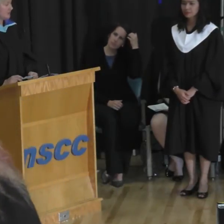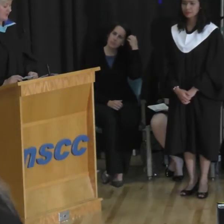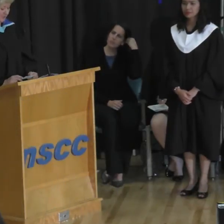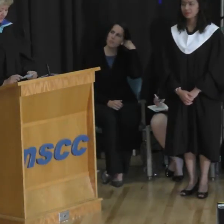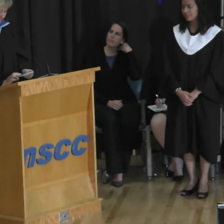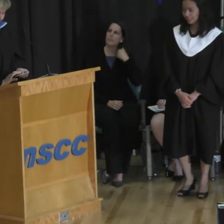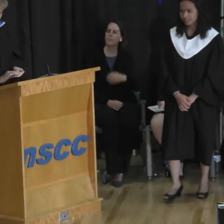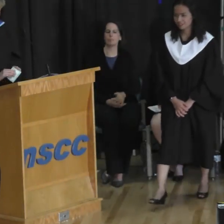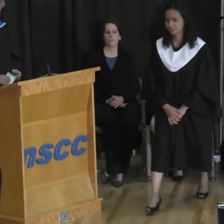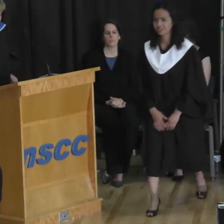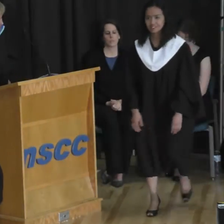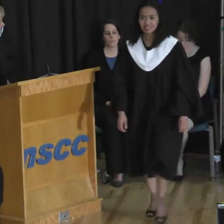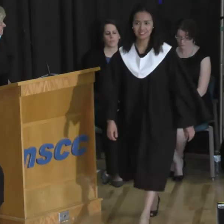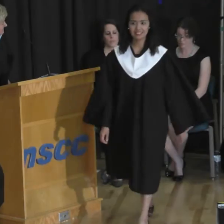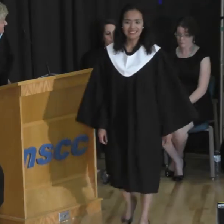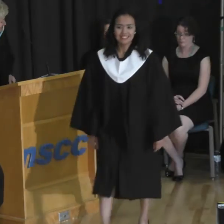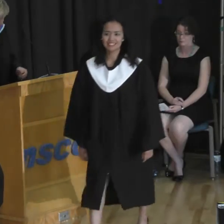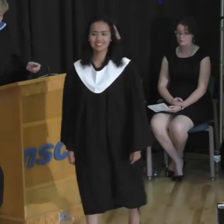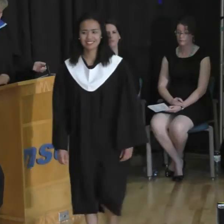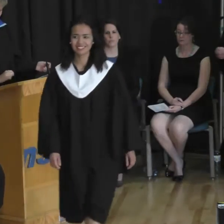Agnes Turingen.